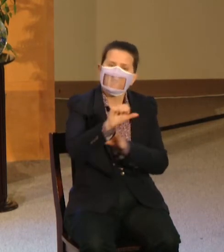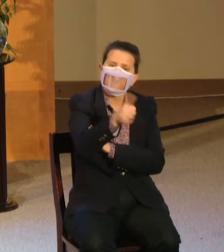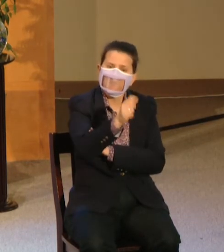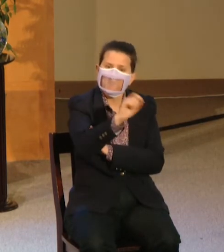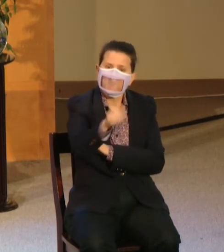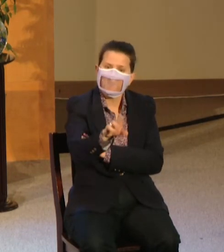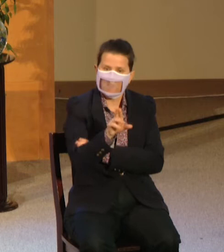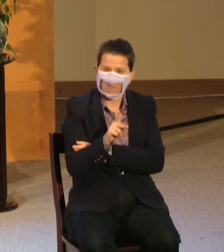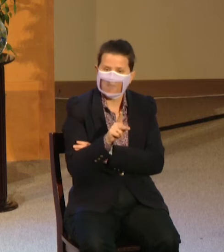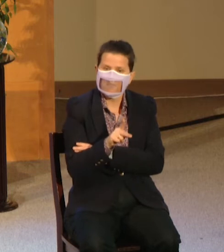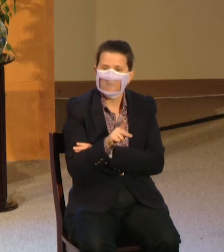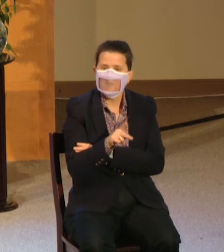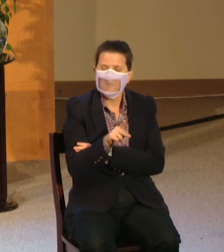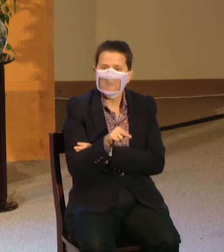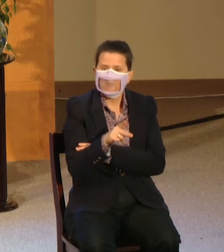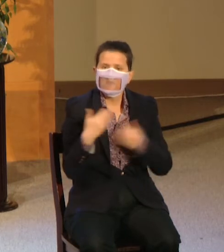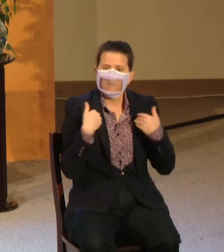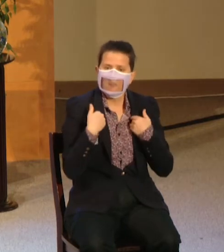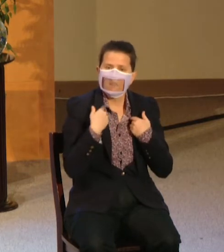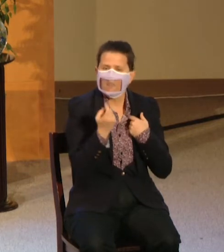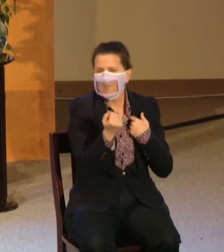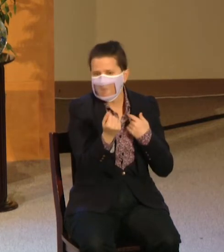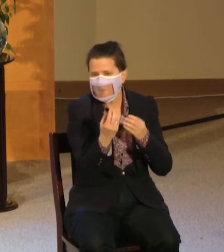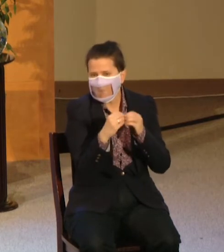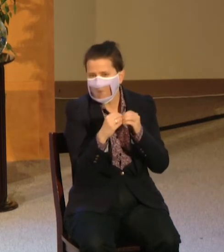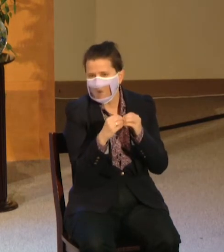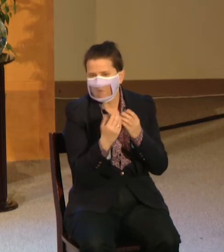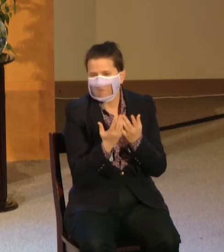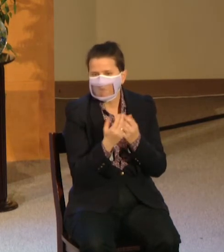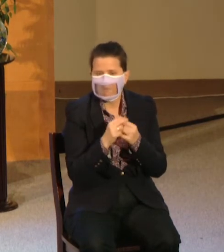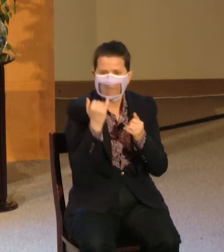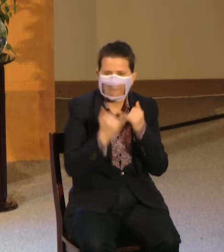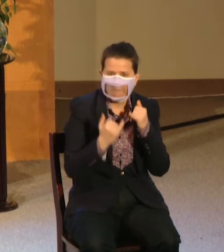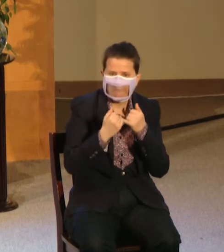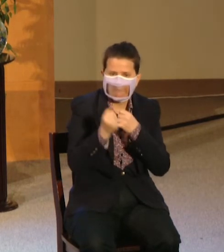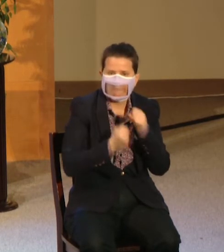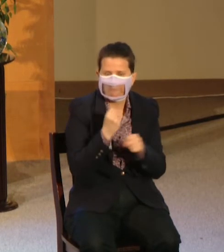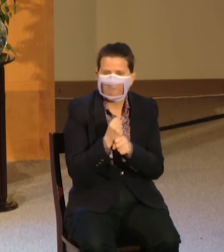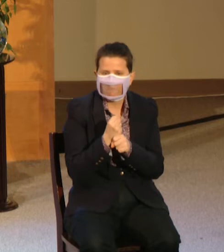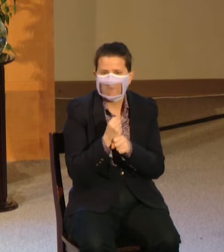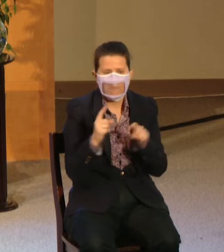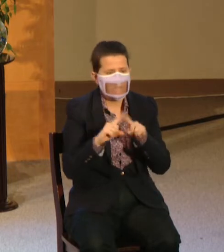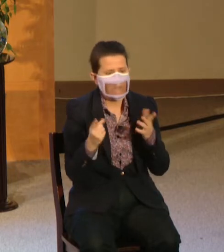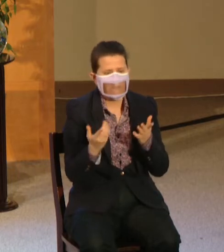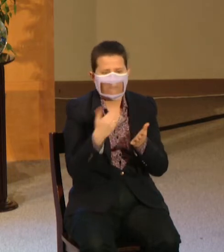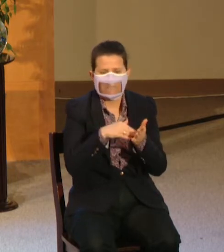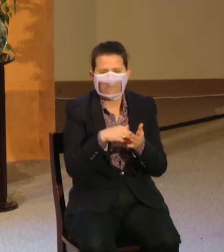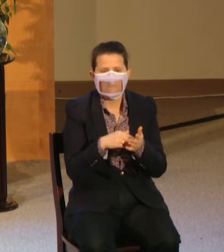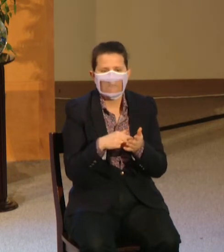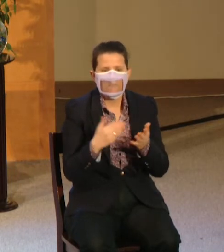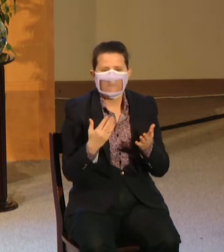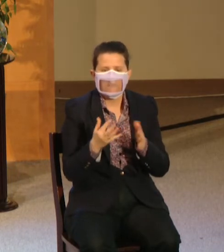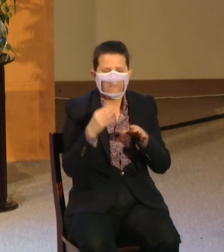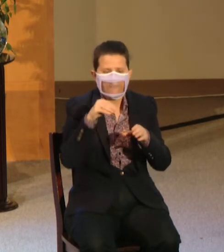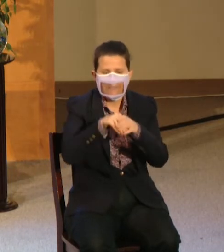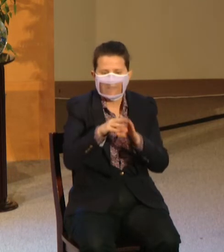She probably would have a little bit of more money than the first woman at the end of the year. But again, she's still in a job she doesn't